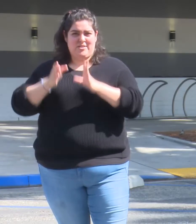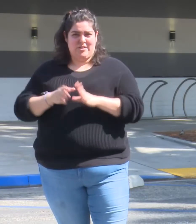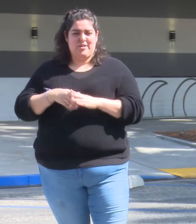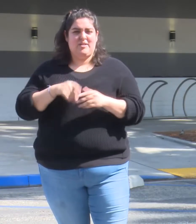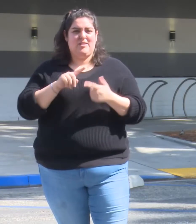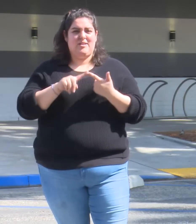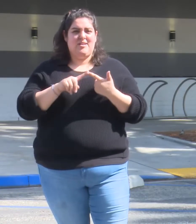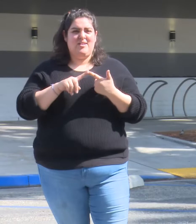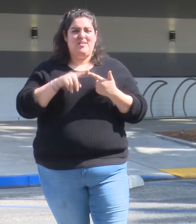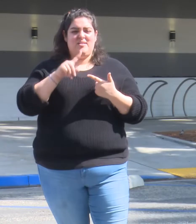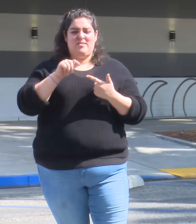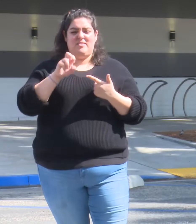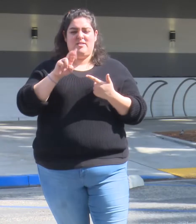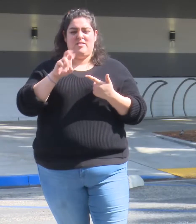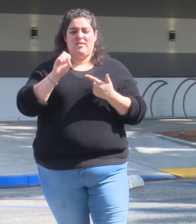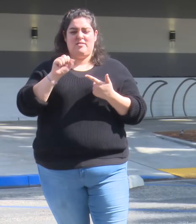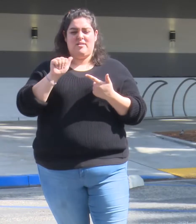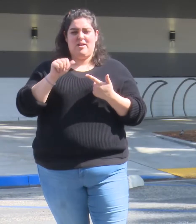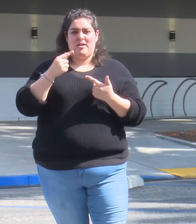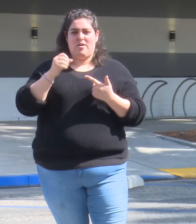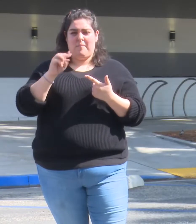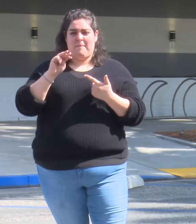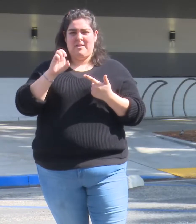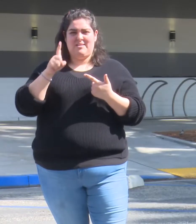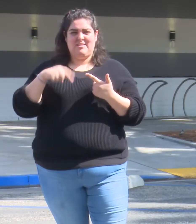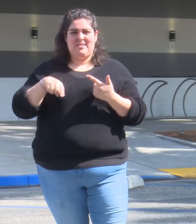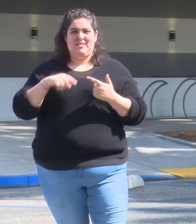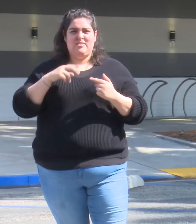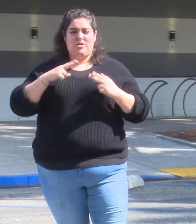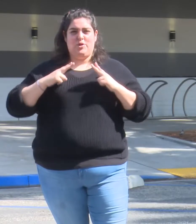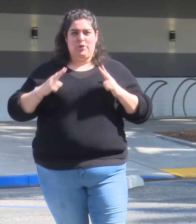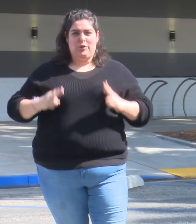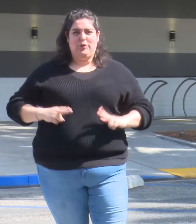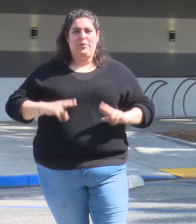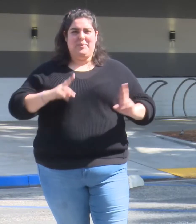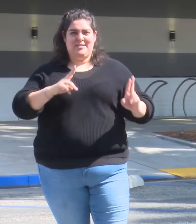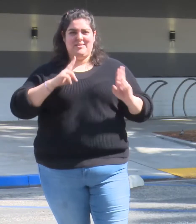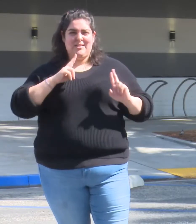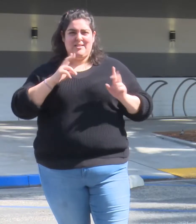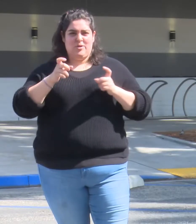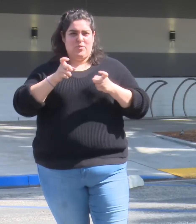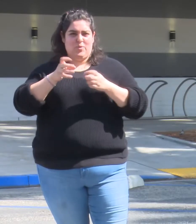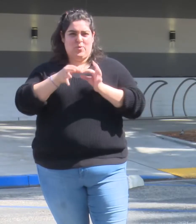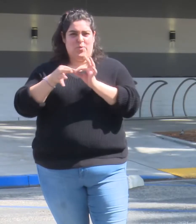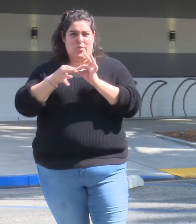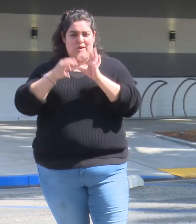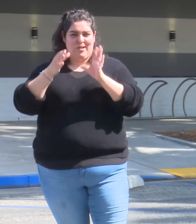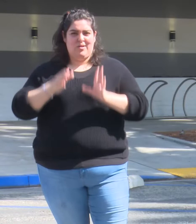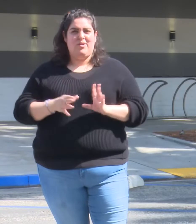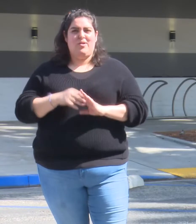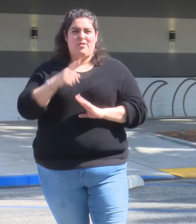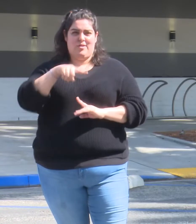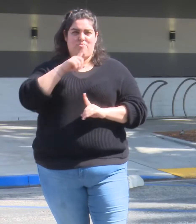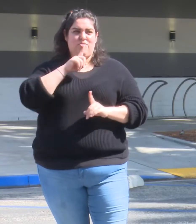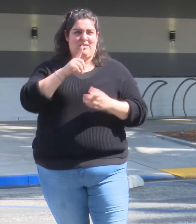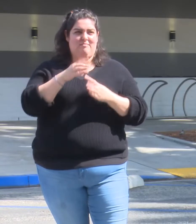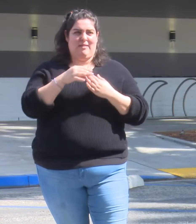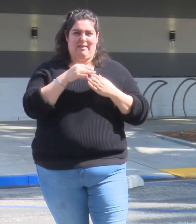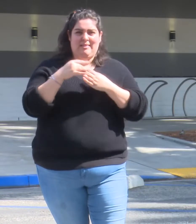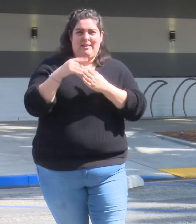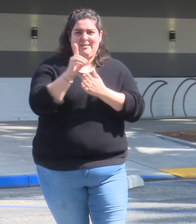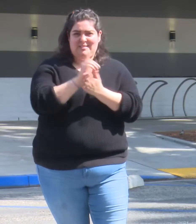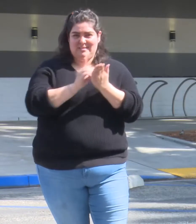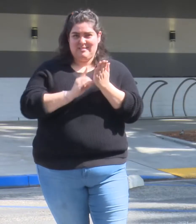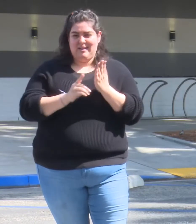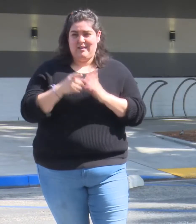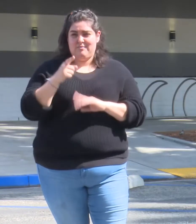Gomez, our Human Dignity Coordinator, because they really led the design in partnership with Public Works and the health teams. What